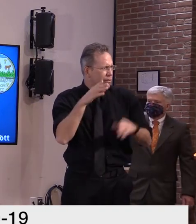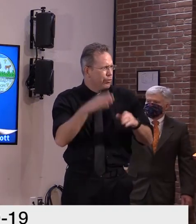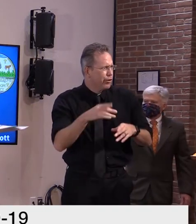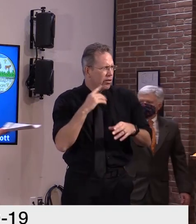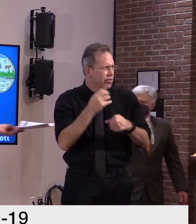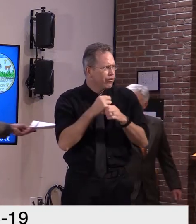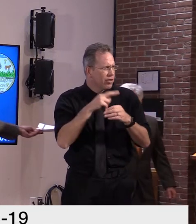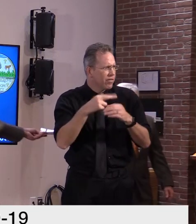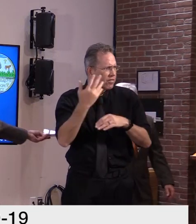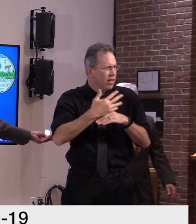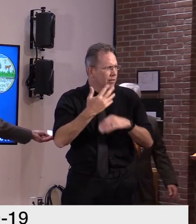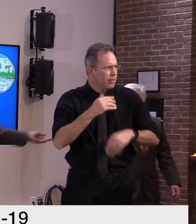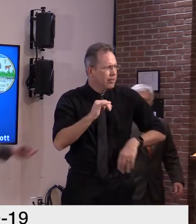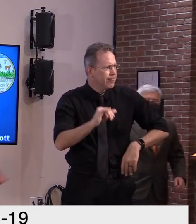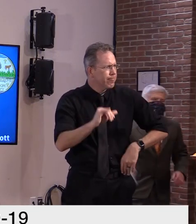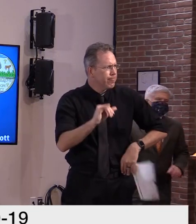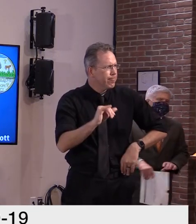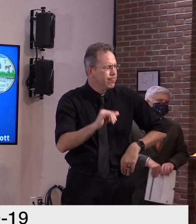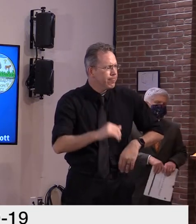experience.